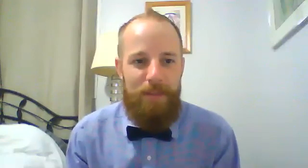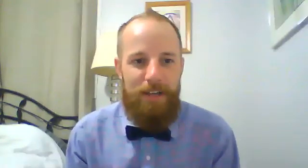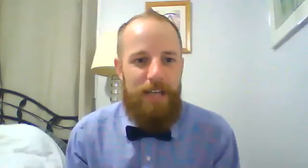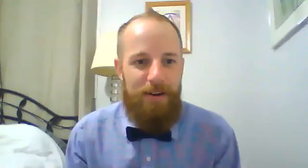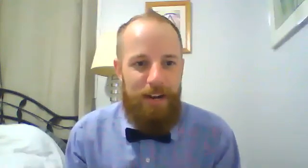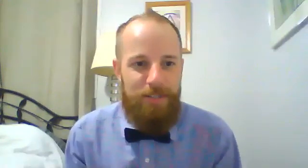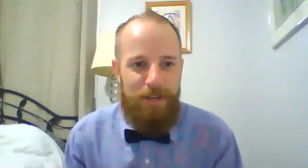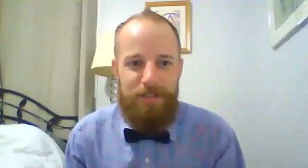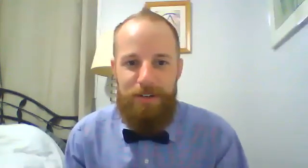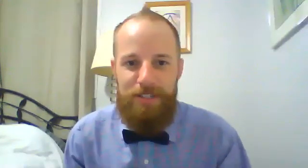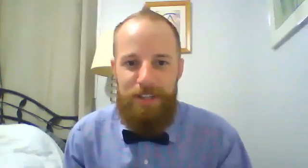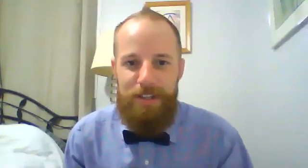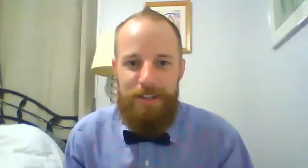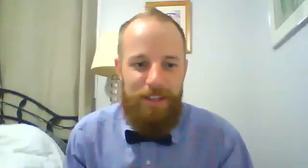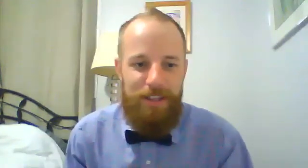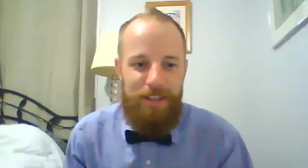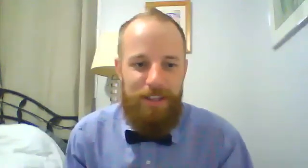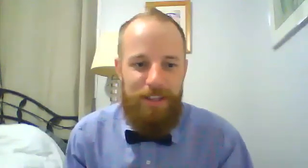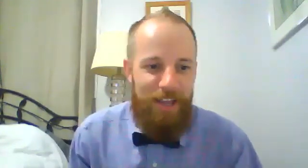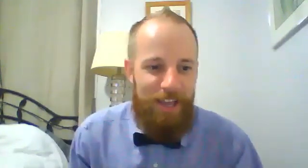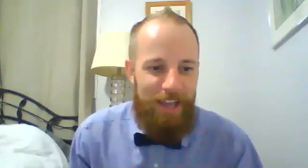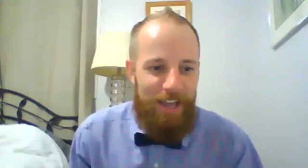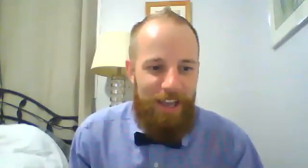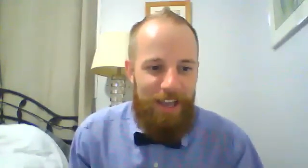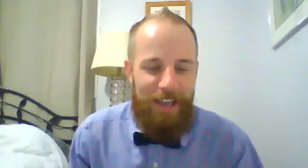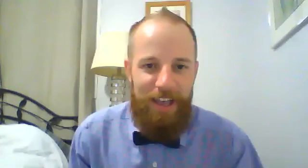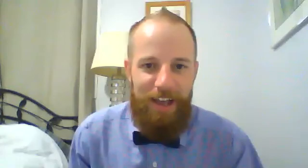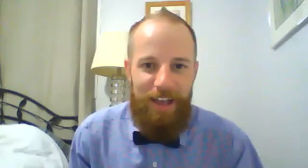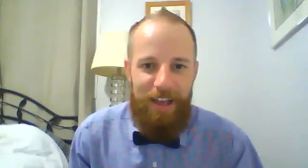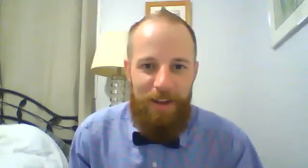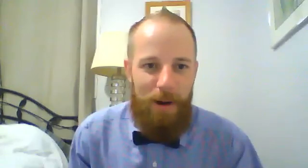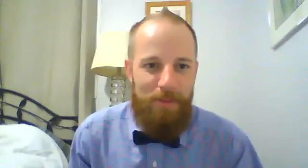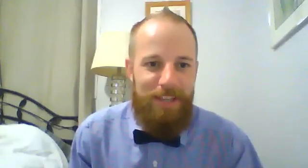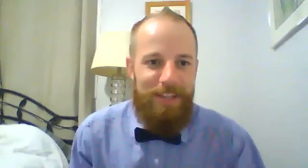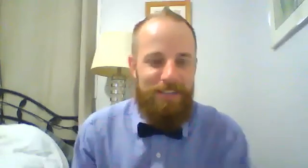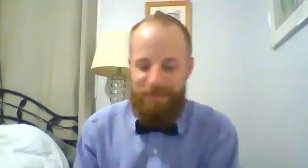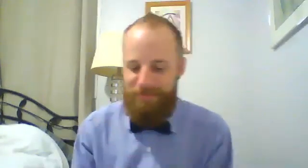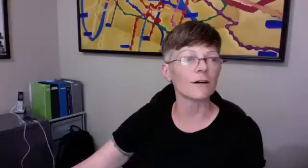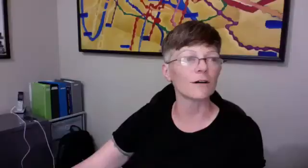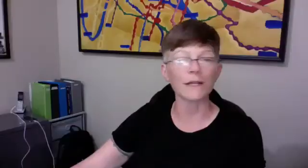Saturday Night Speaker Series to thank you I'm an alcoholic. My name's